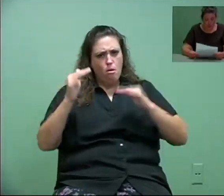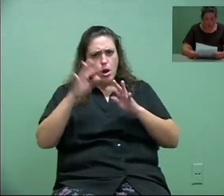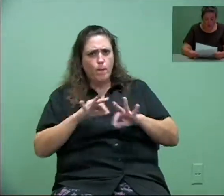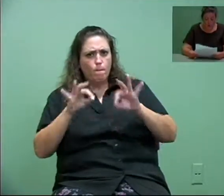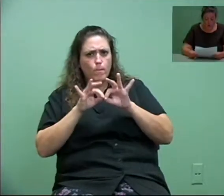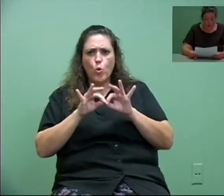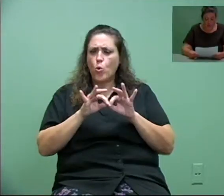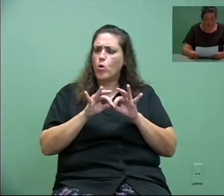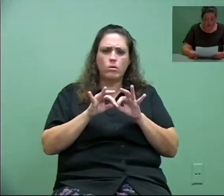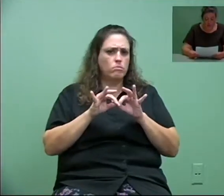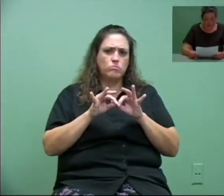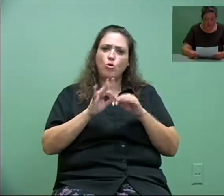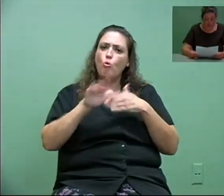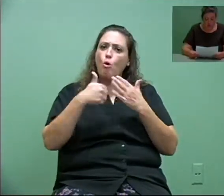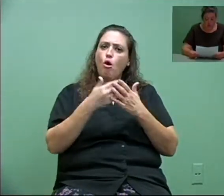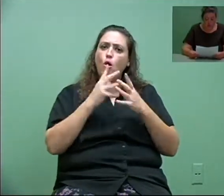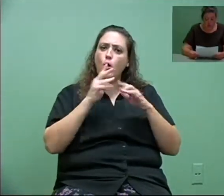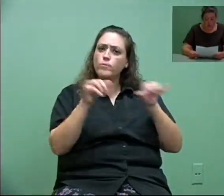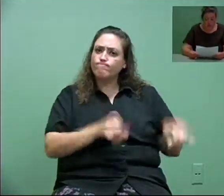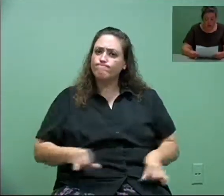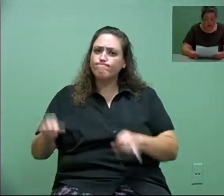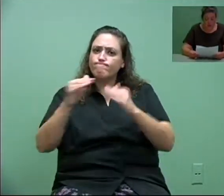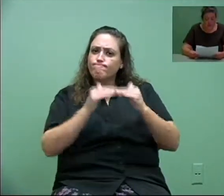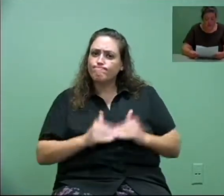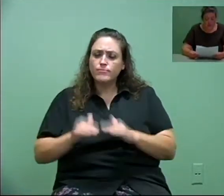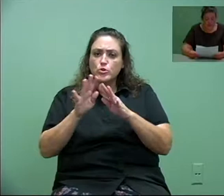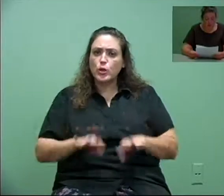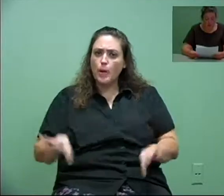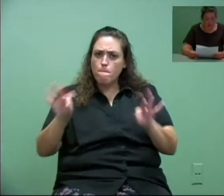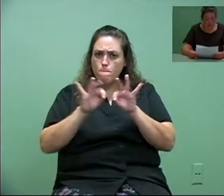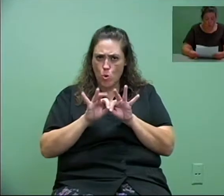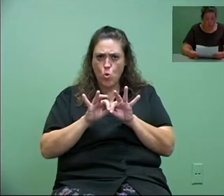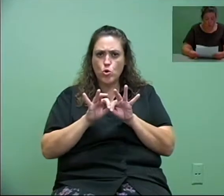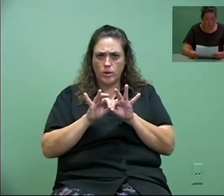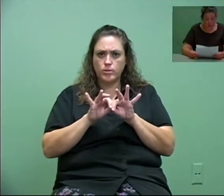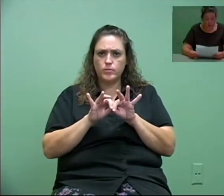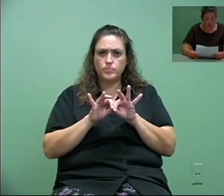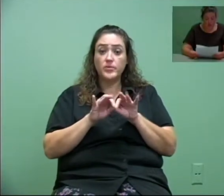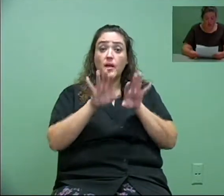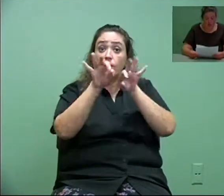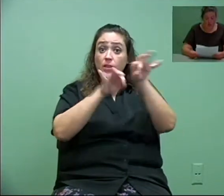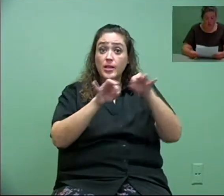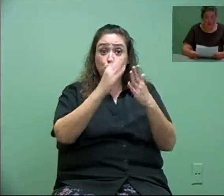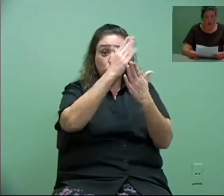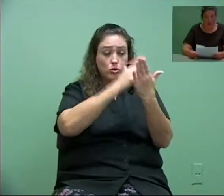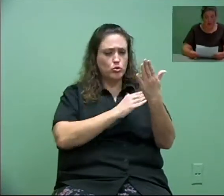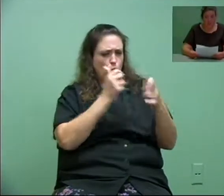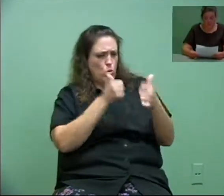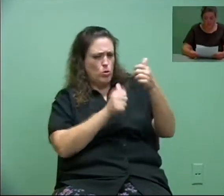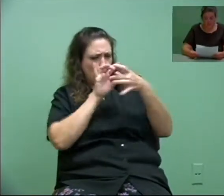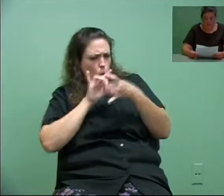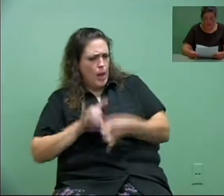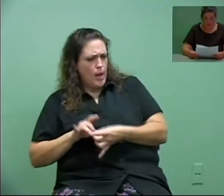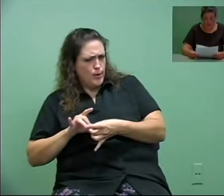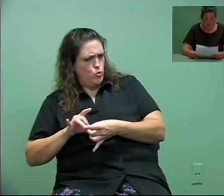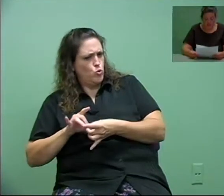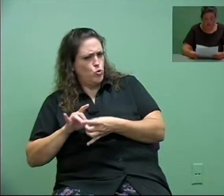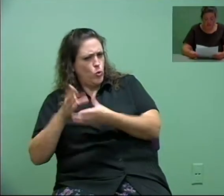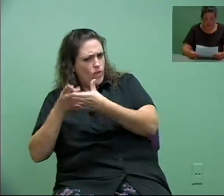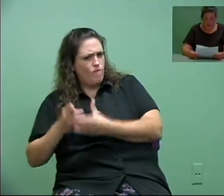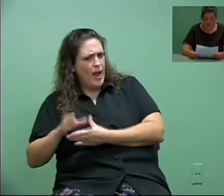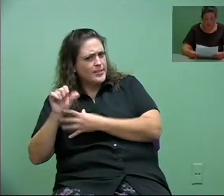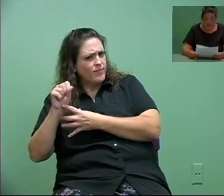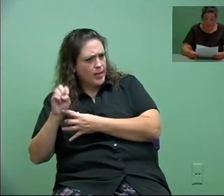others. Whether any particular instruction applies may depend on what you decide are the true facts of the